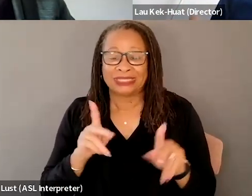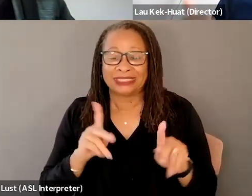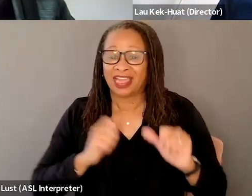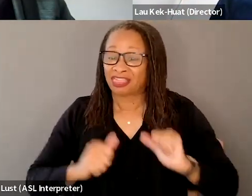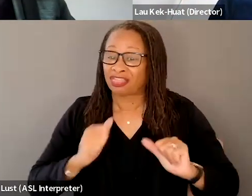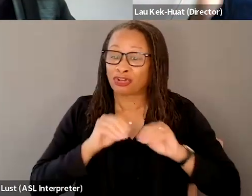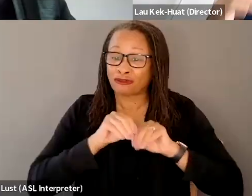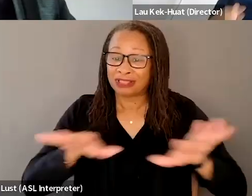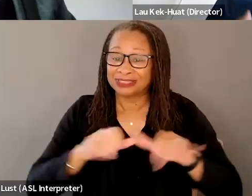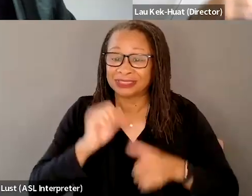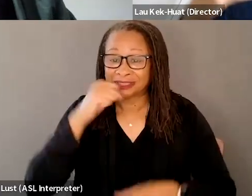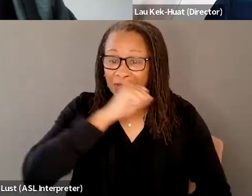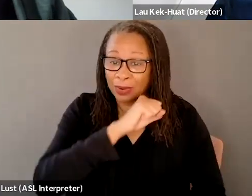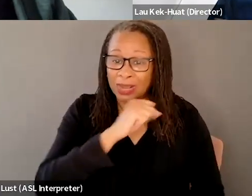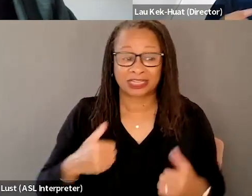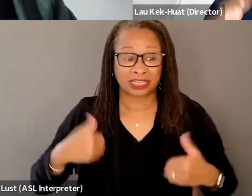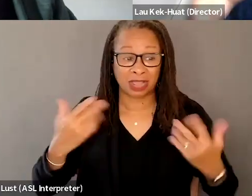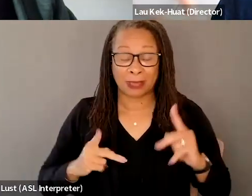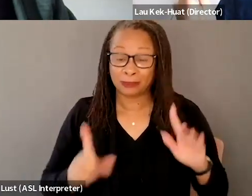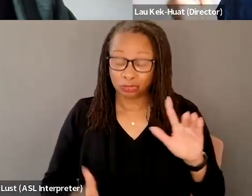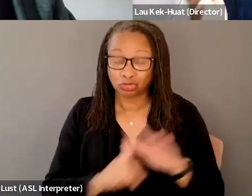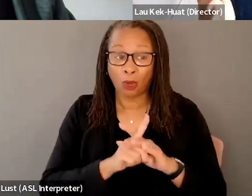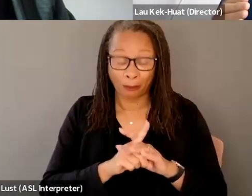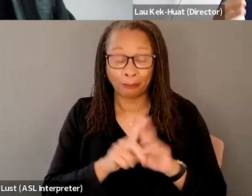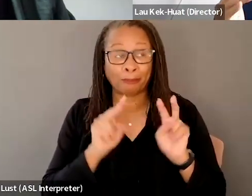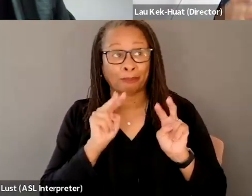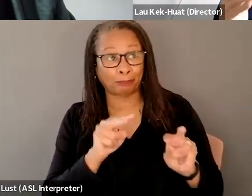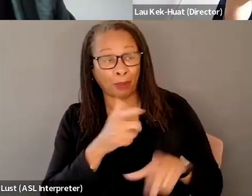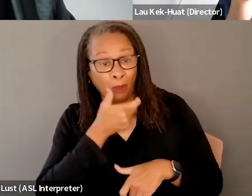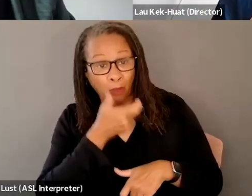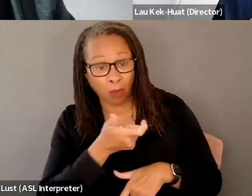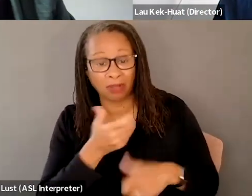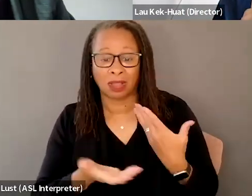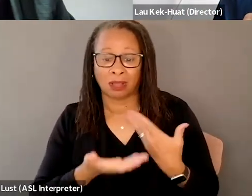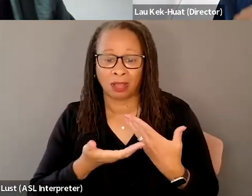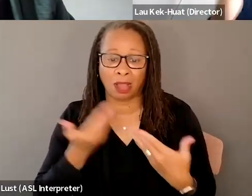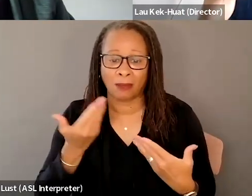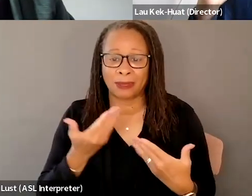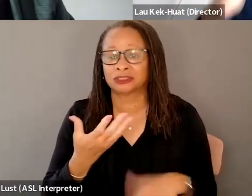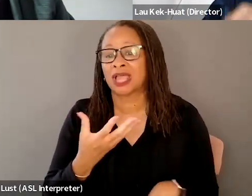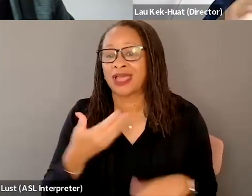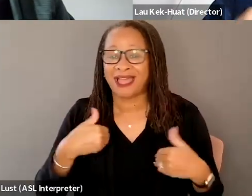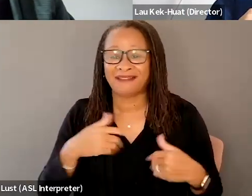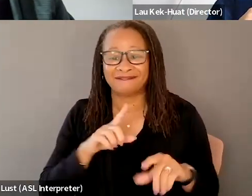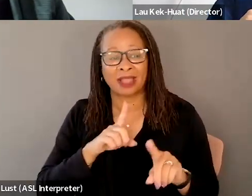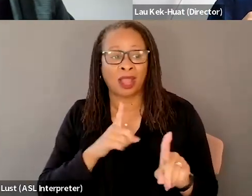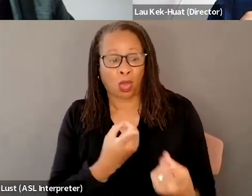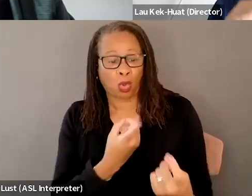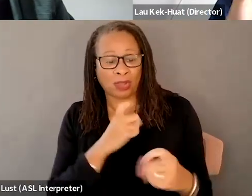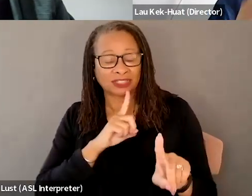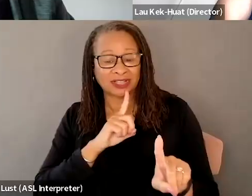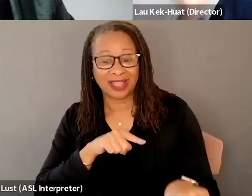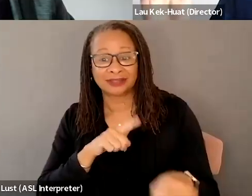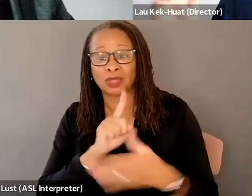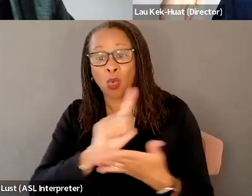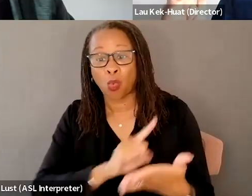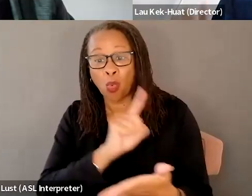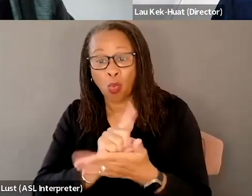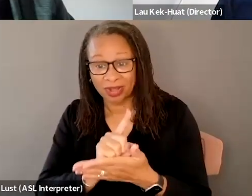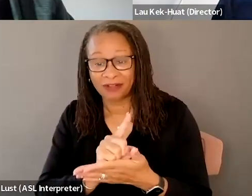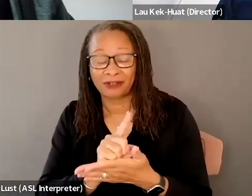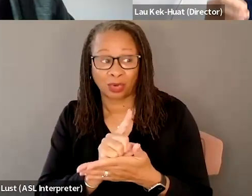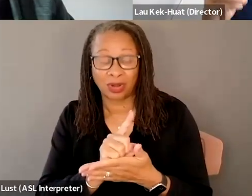people do show up and attend. There is almost Q&A session, at least 1 hour Q&A session for every